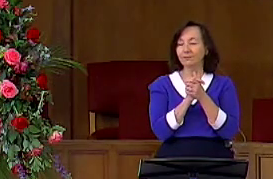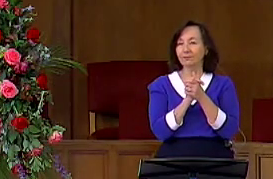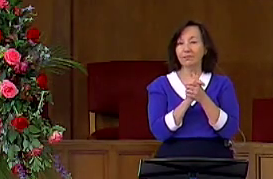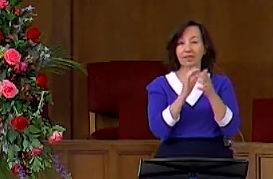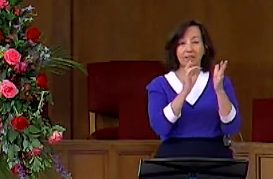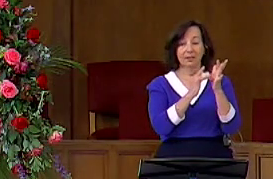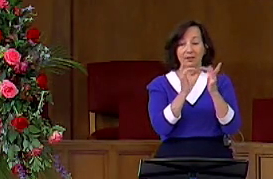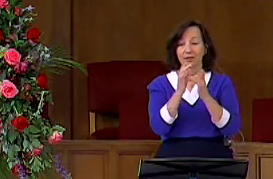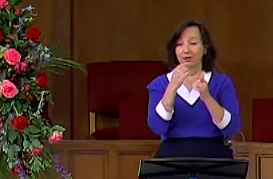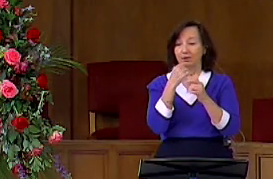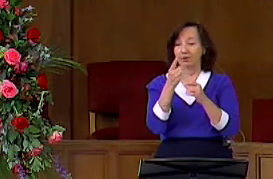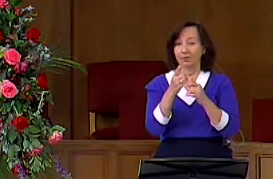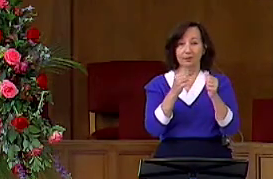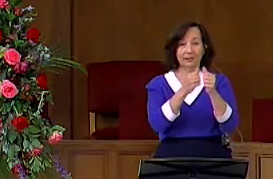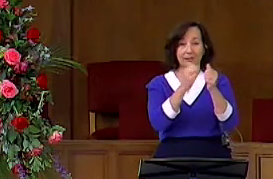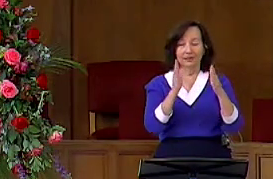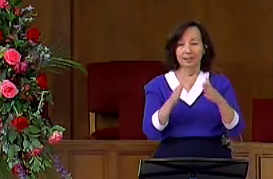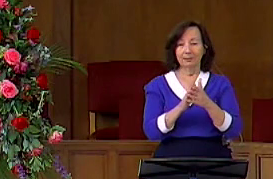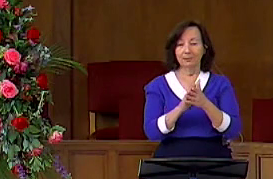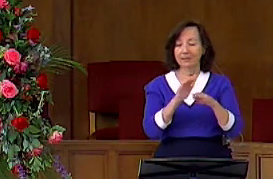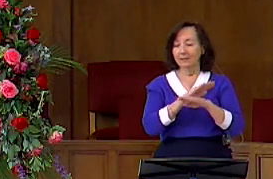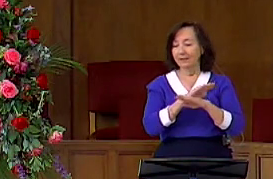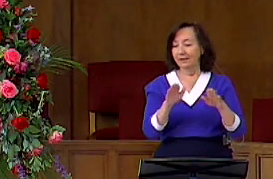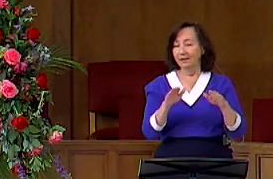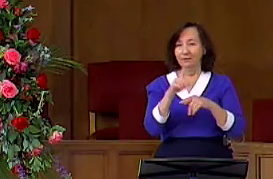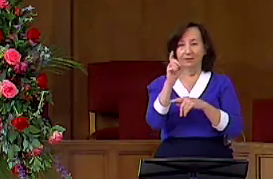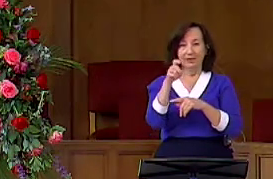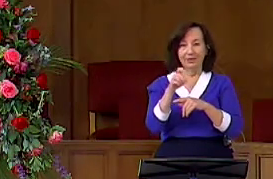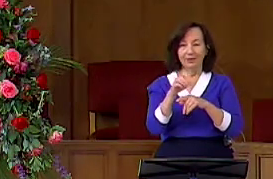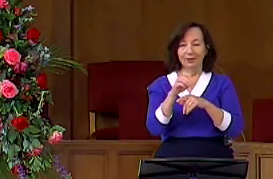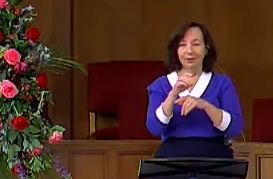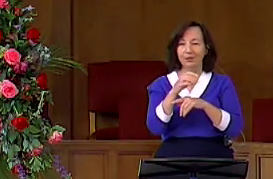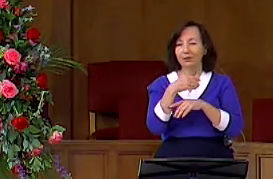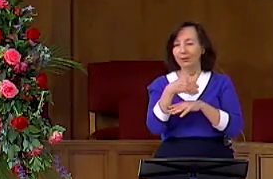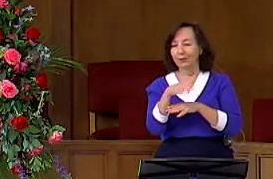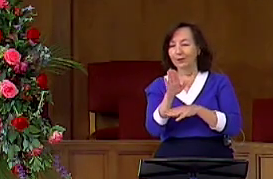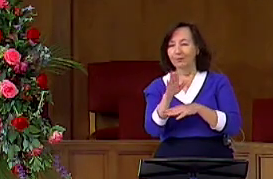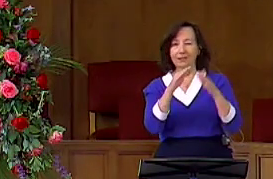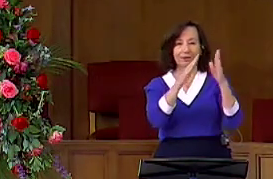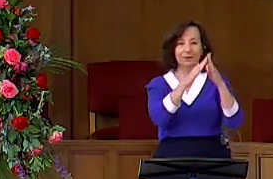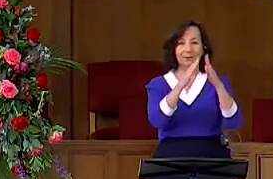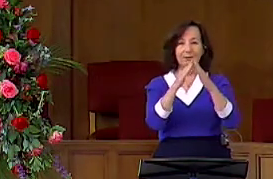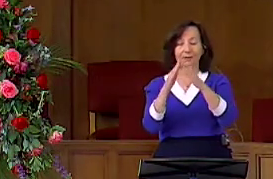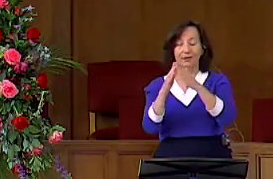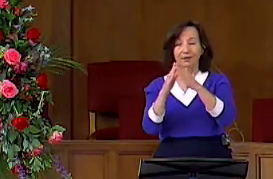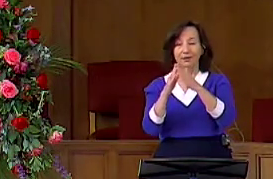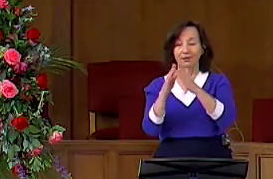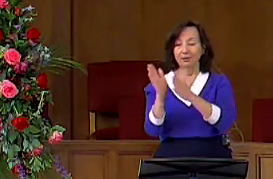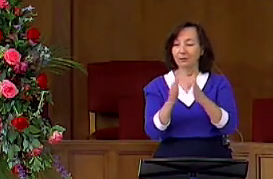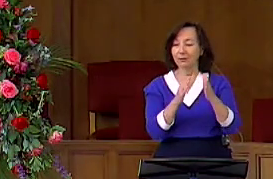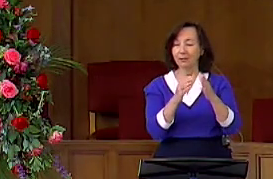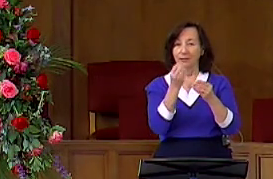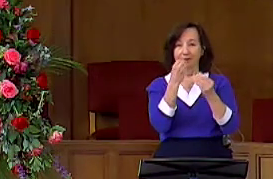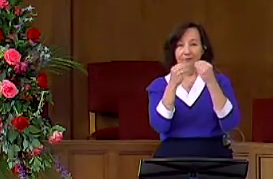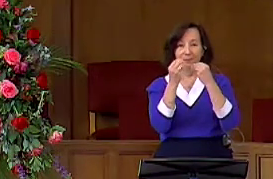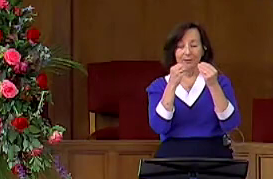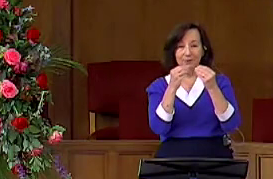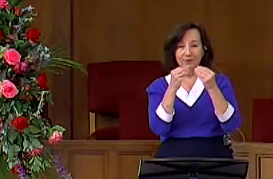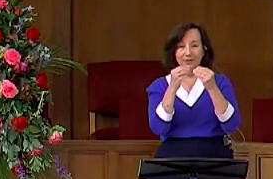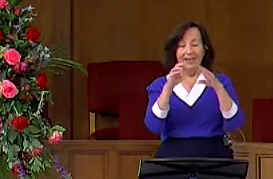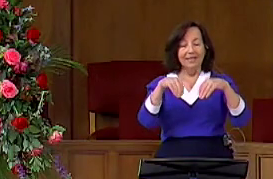Jesus told his disciples, they don't need to go back to the villages in order to get supper.